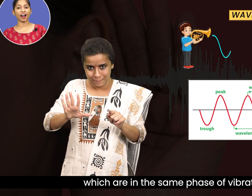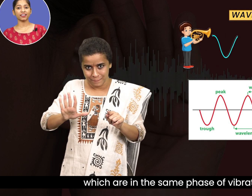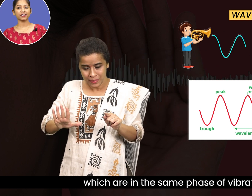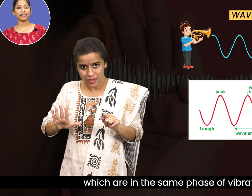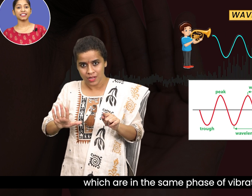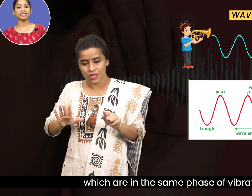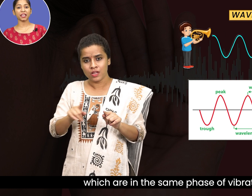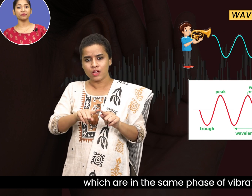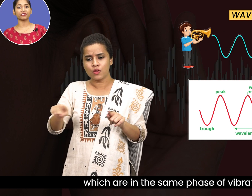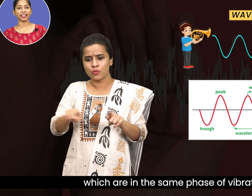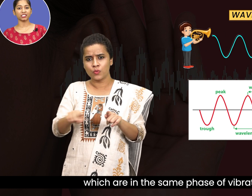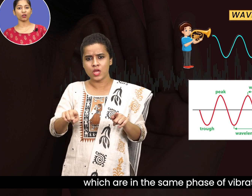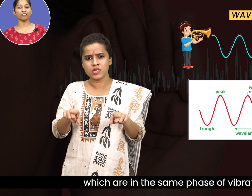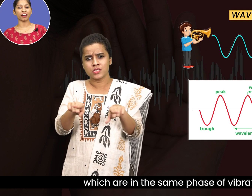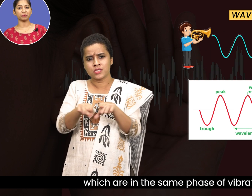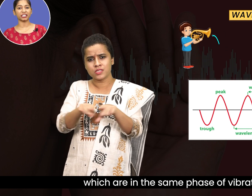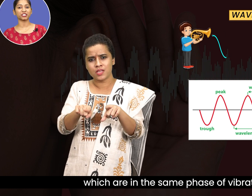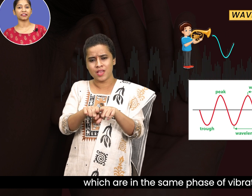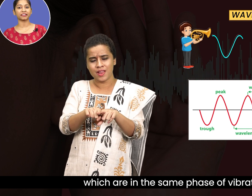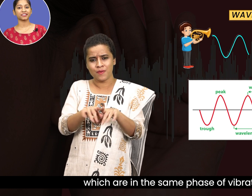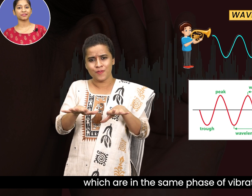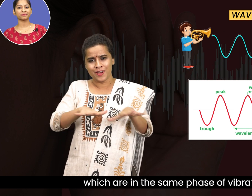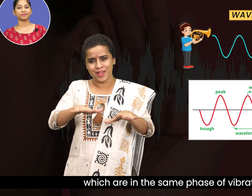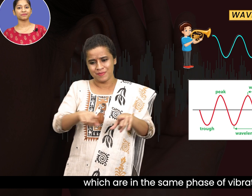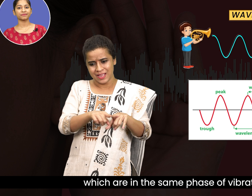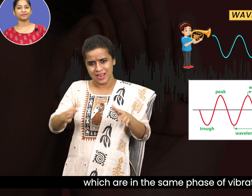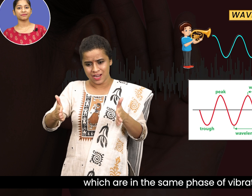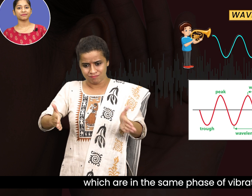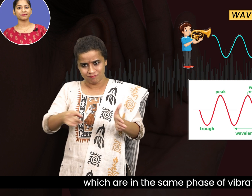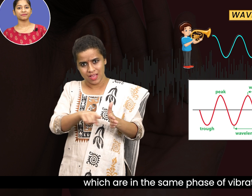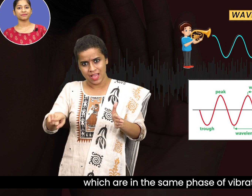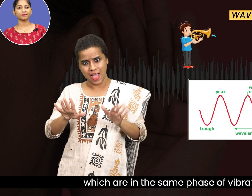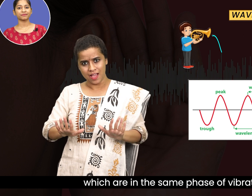which are in the same phase of vibration.